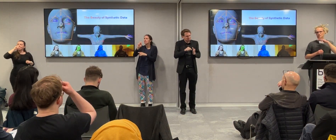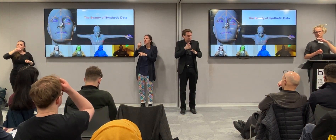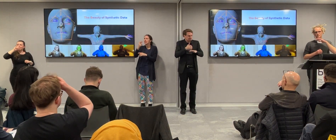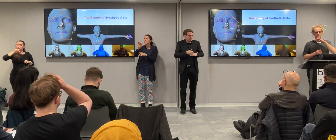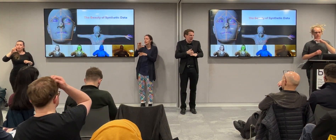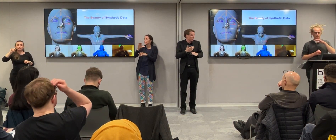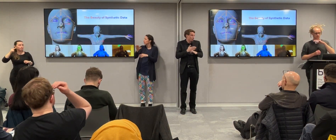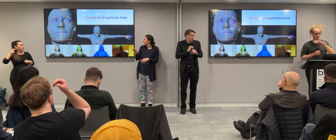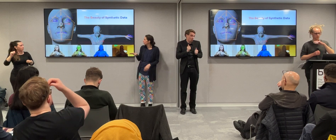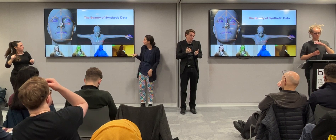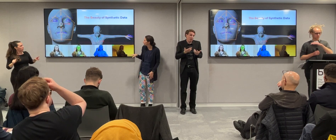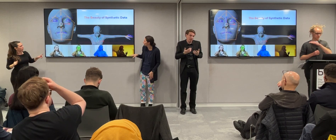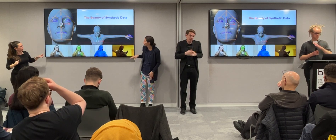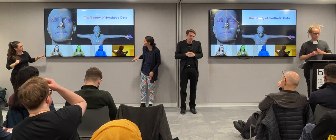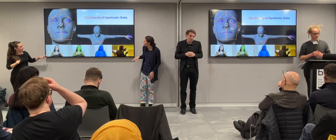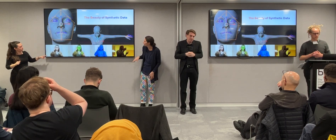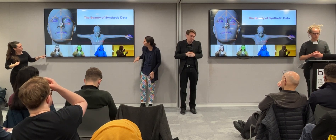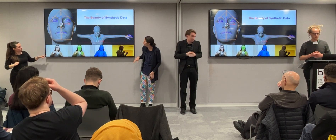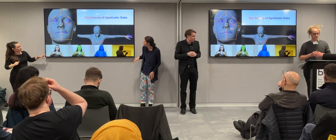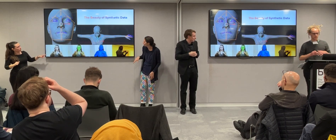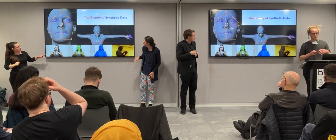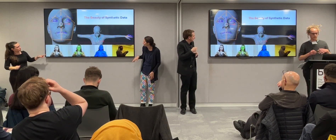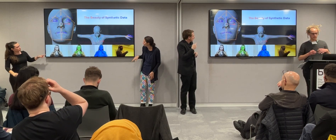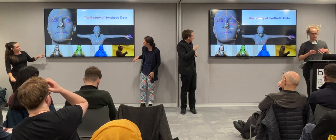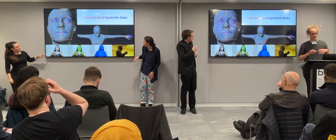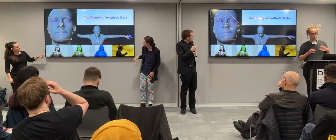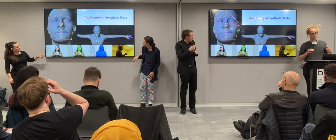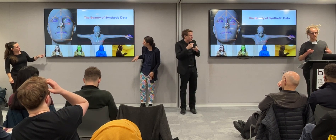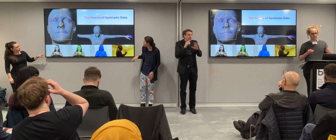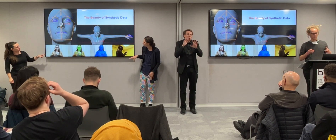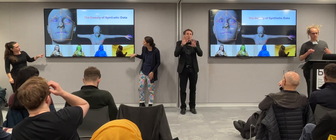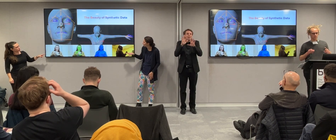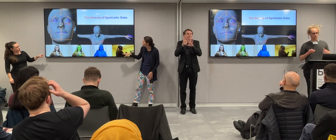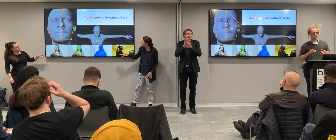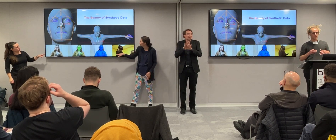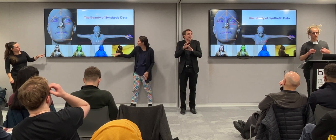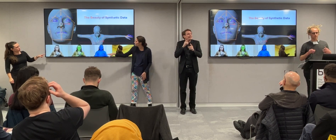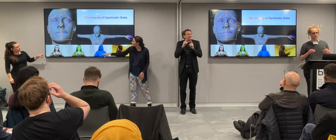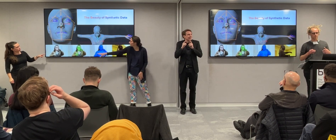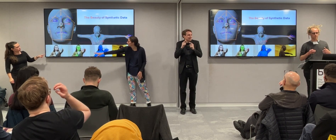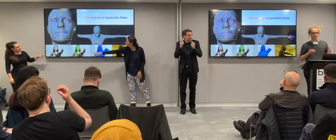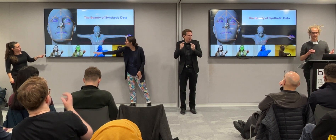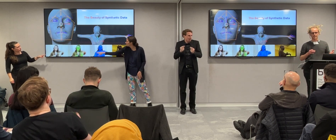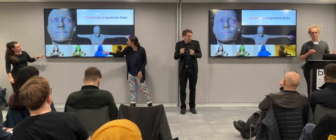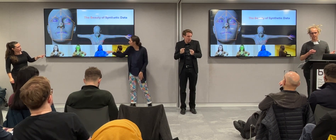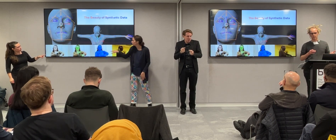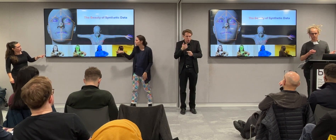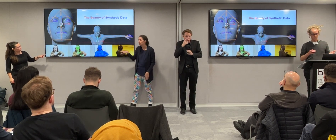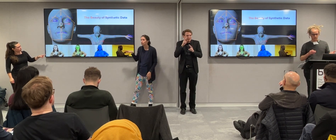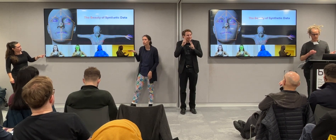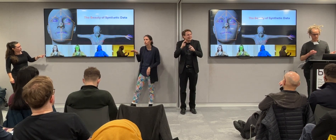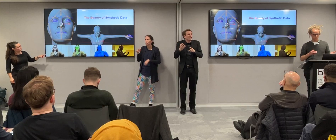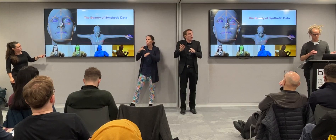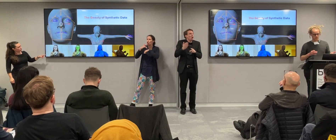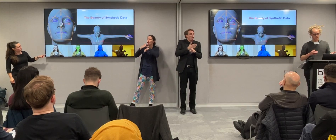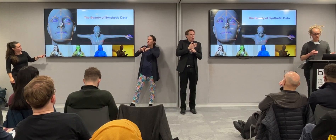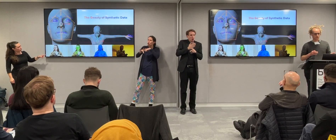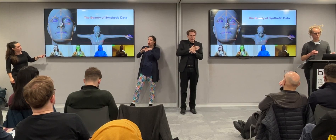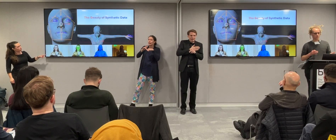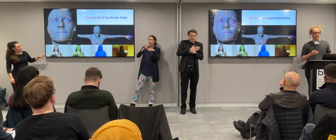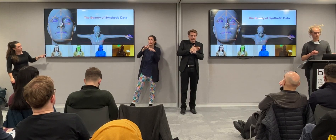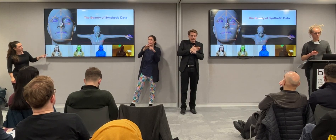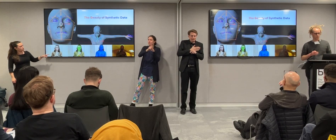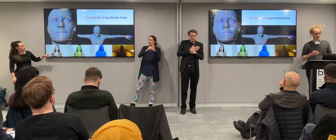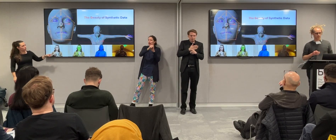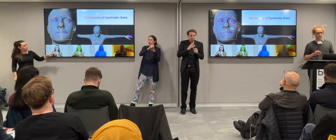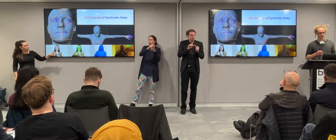bottom, you can see here an early state of our synthetic data pipeline. And you